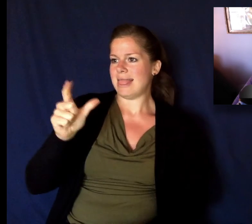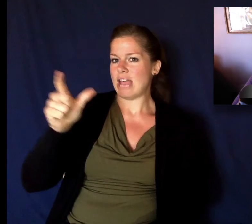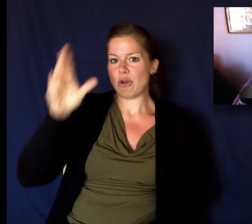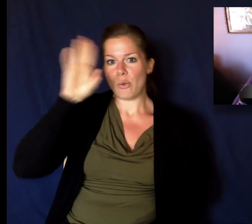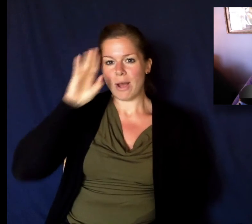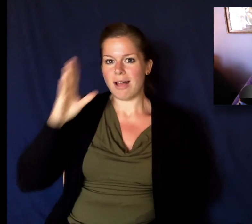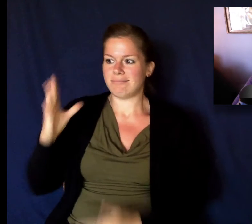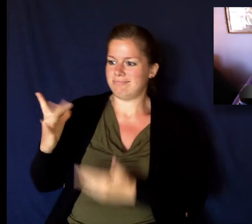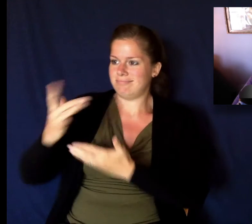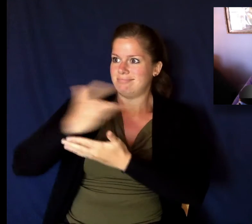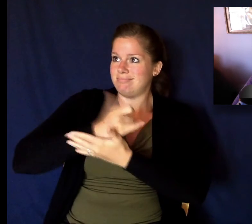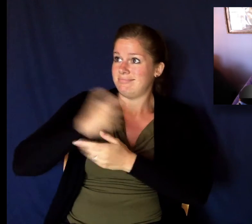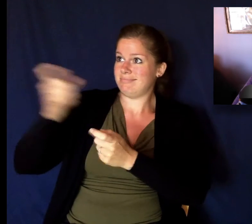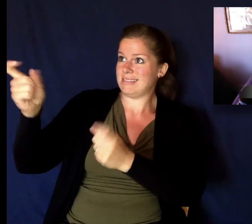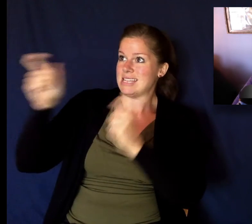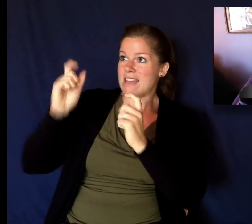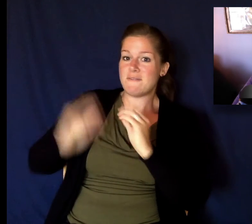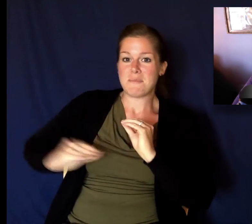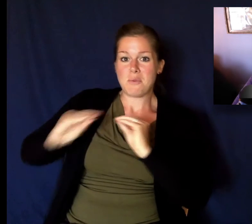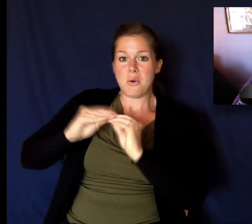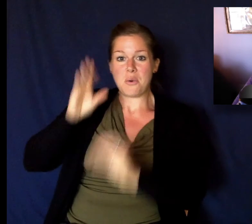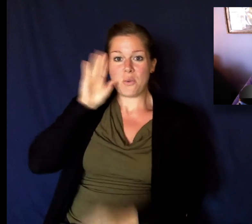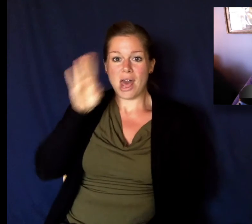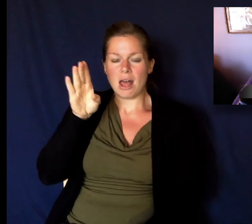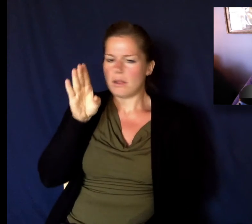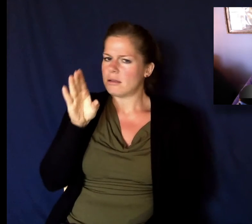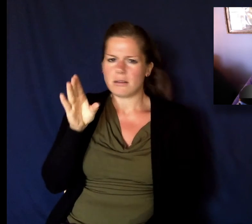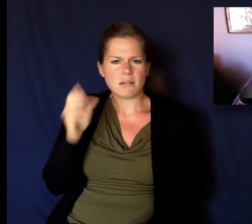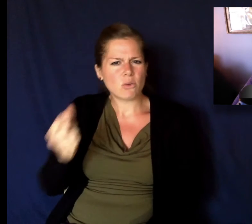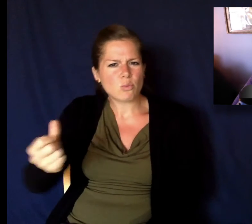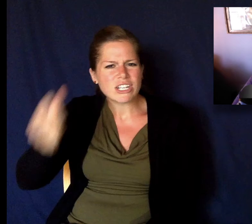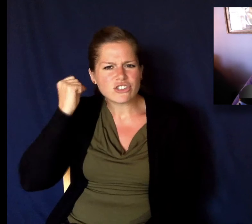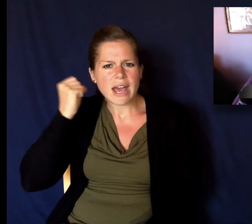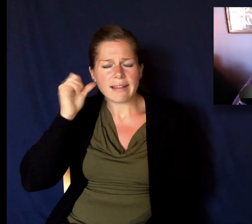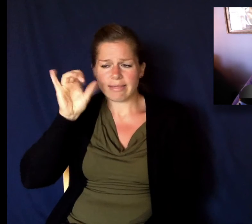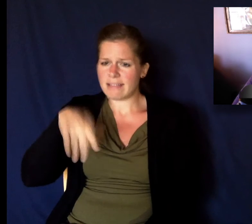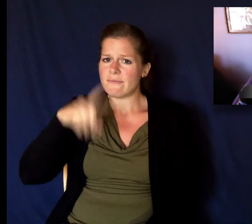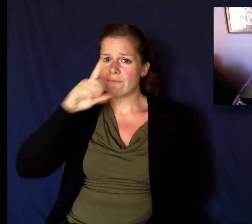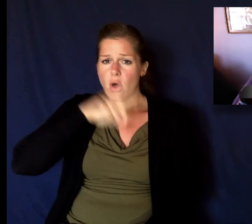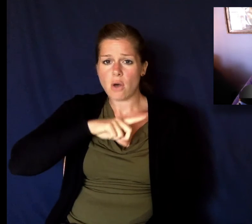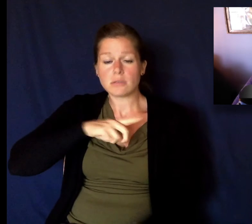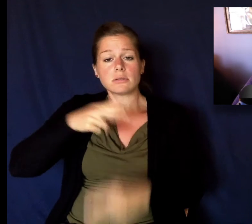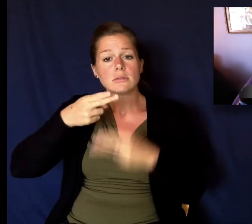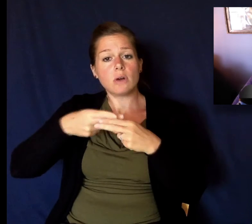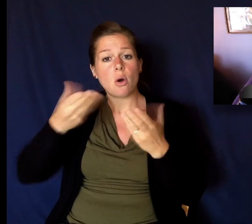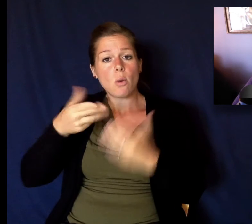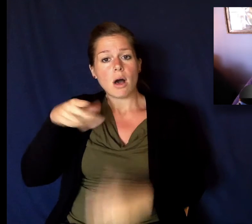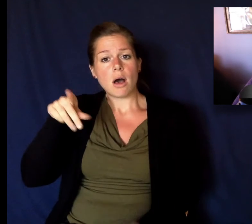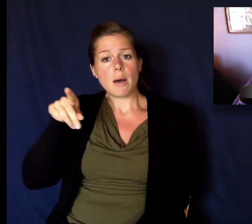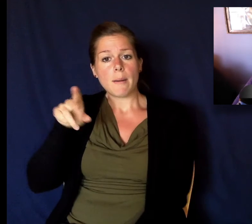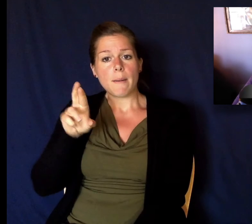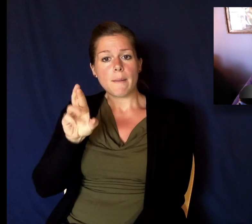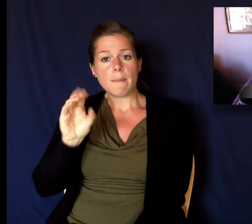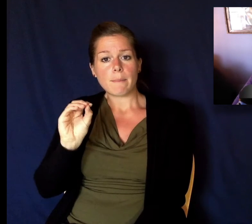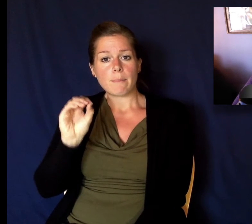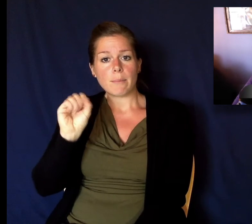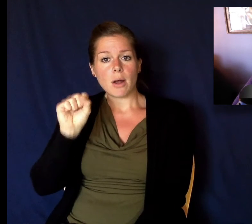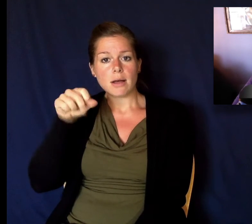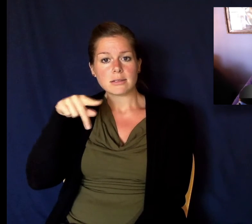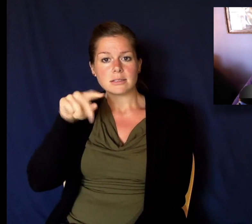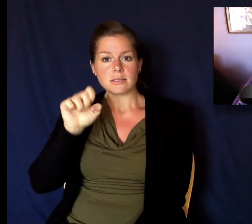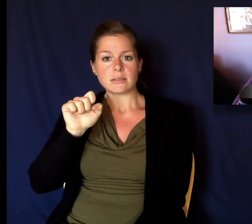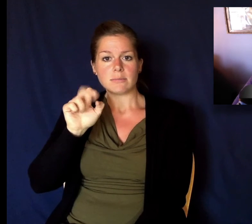sacrifice, should be rejected. And as we talked about yesterday, this is a prosperity